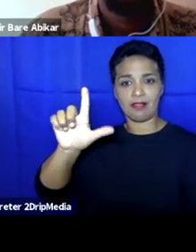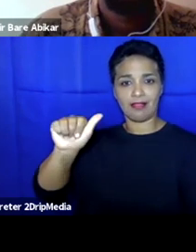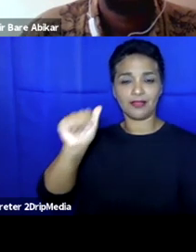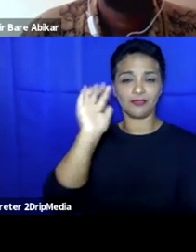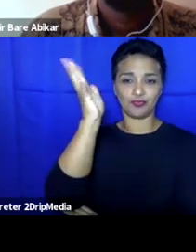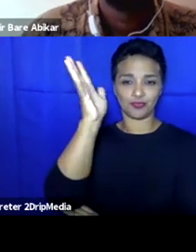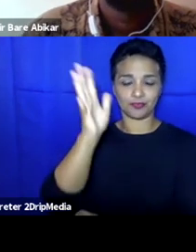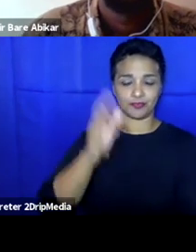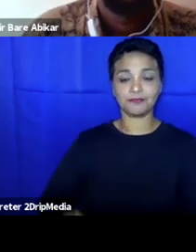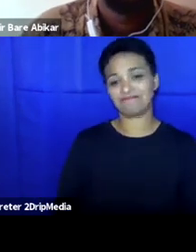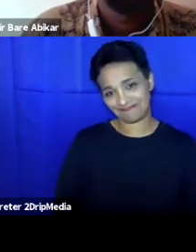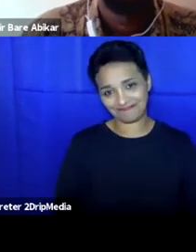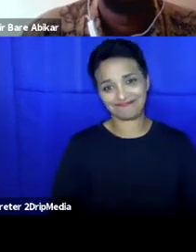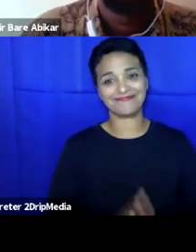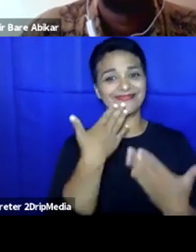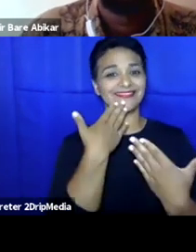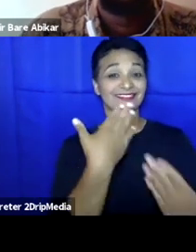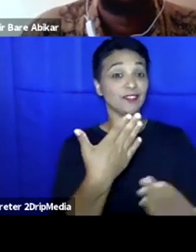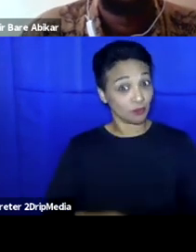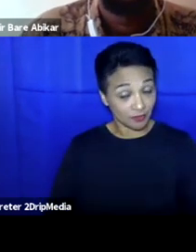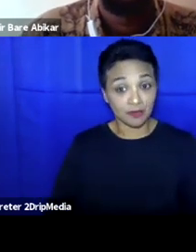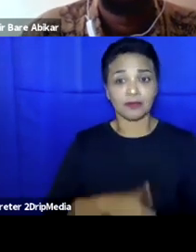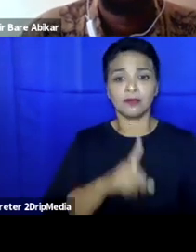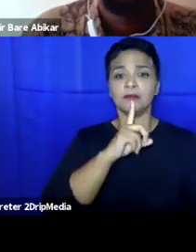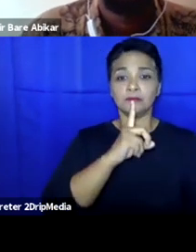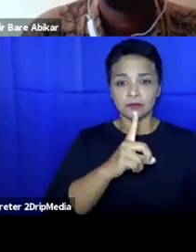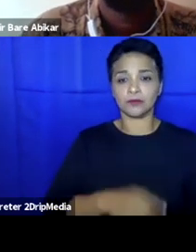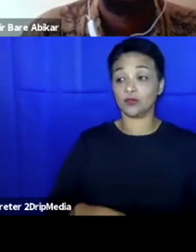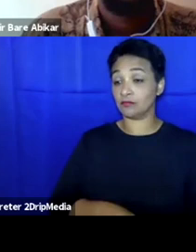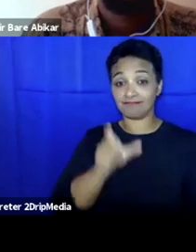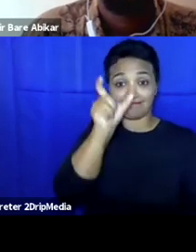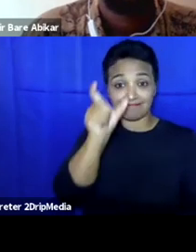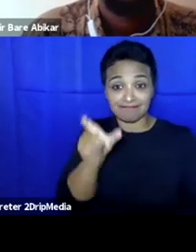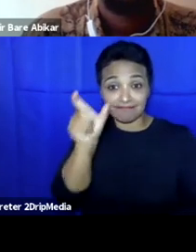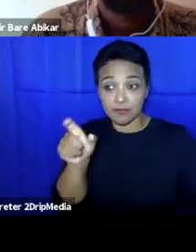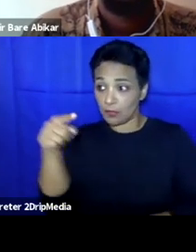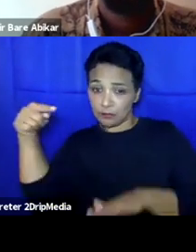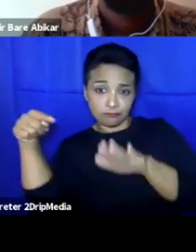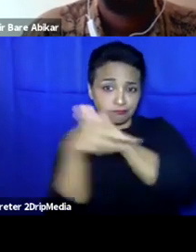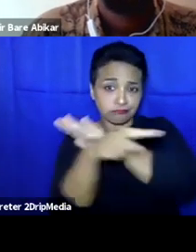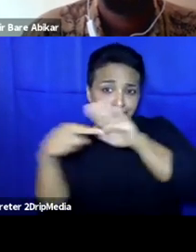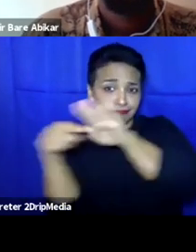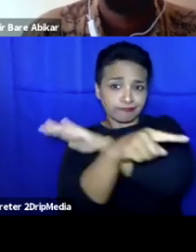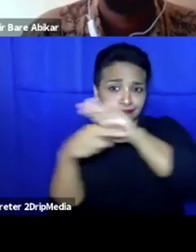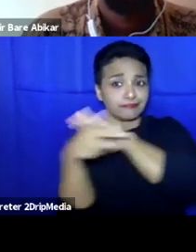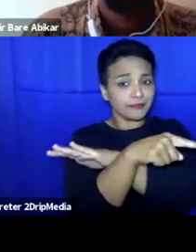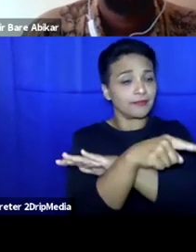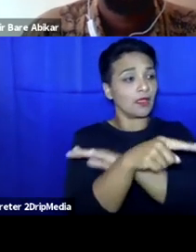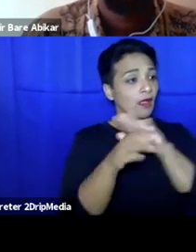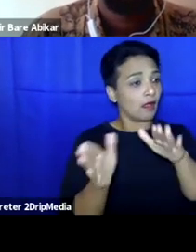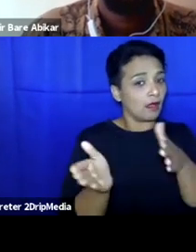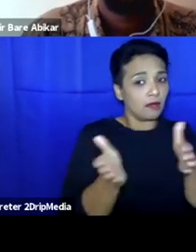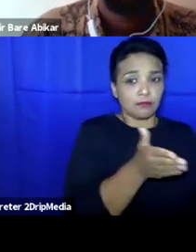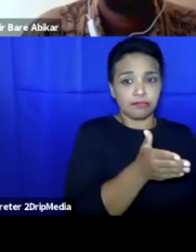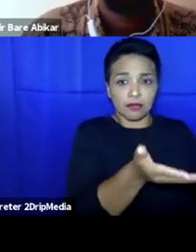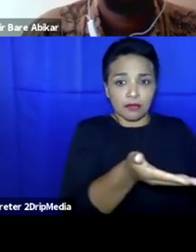Thanks, Geoff. Yes, indeed, resettlement is one of the great disappointments of the post-global compact. We